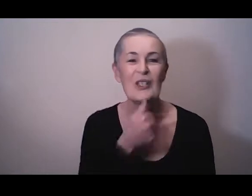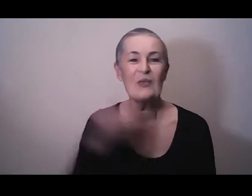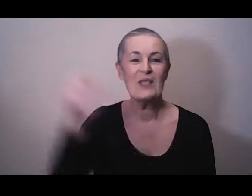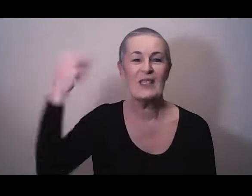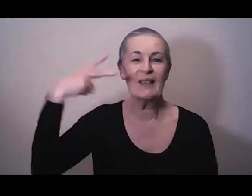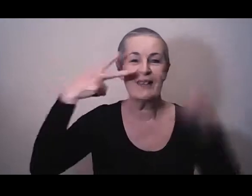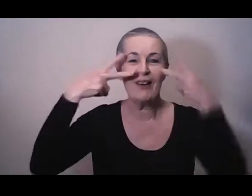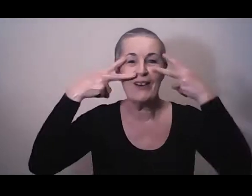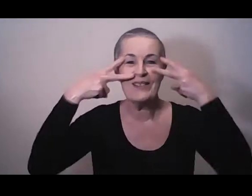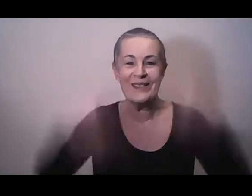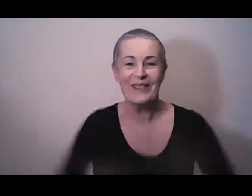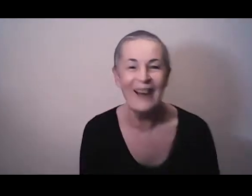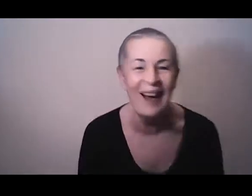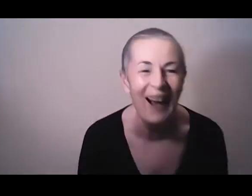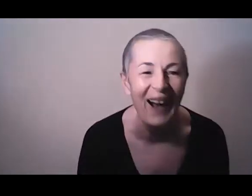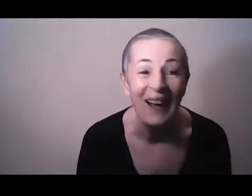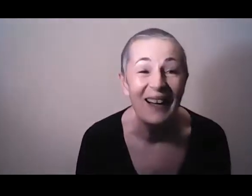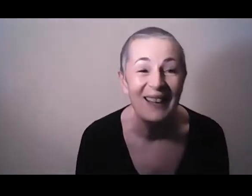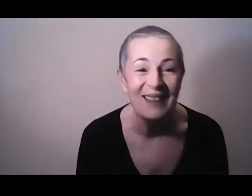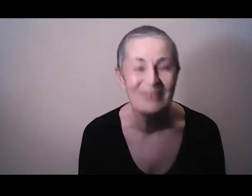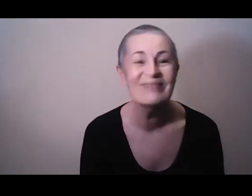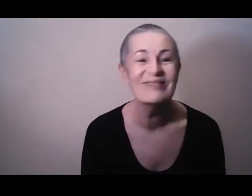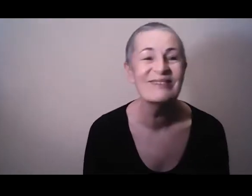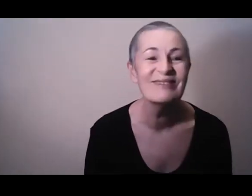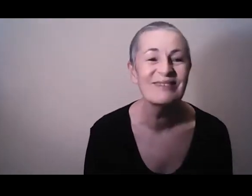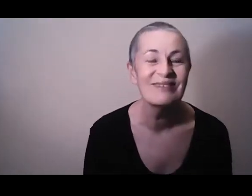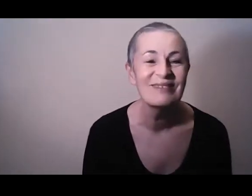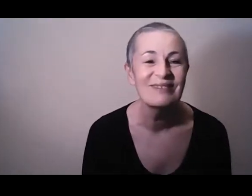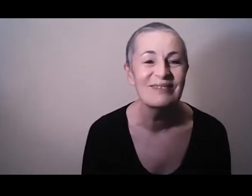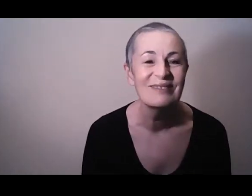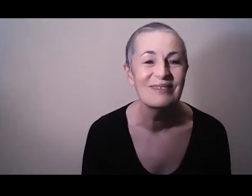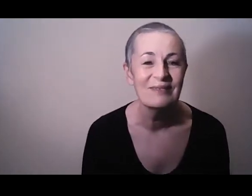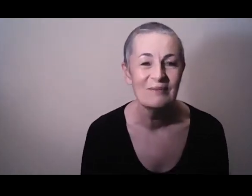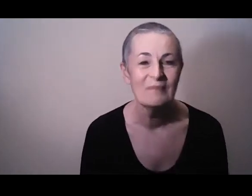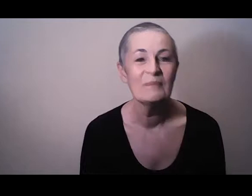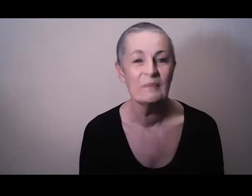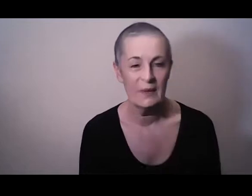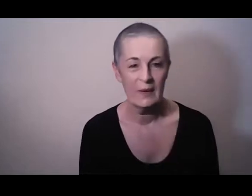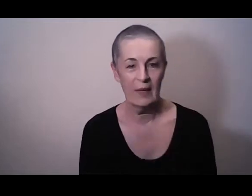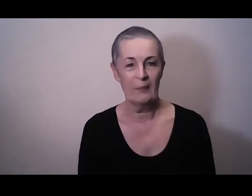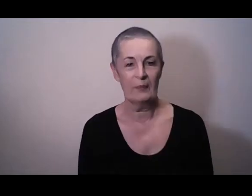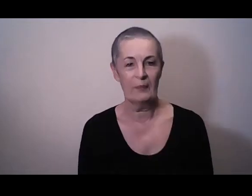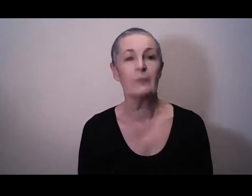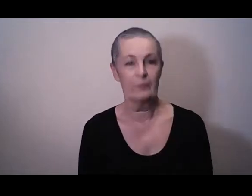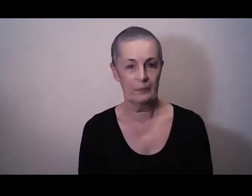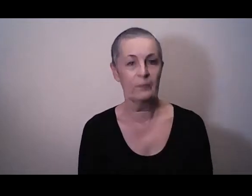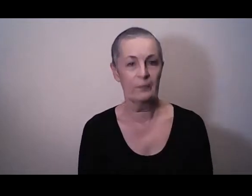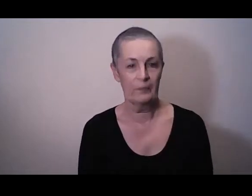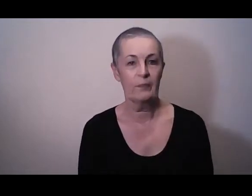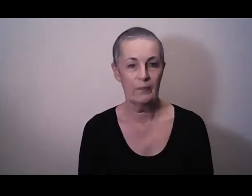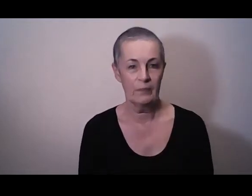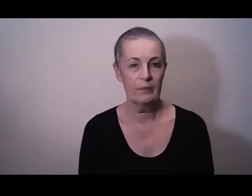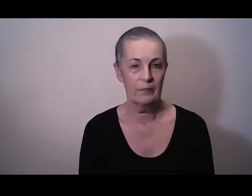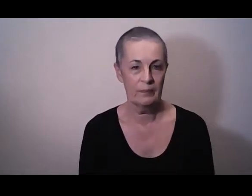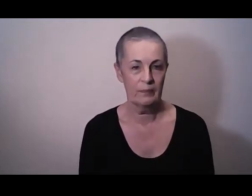Did you use sunglasses? Yes. So you have your top